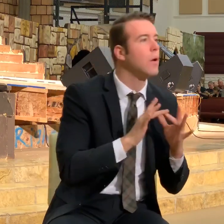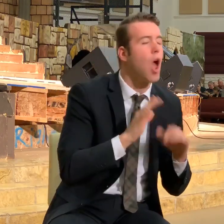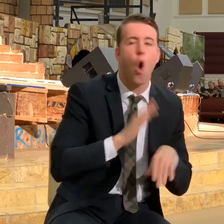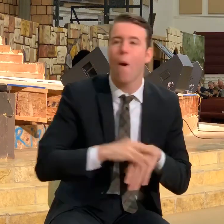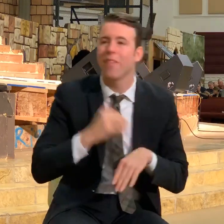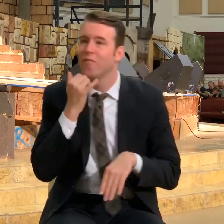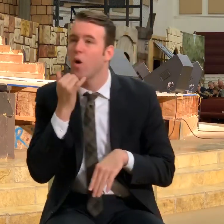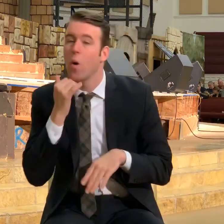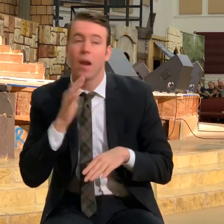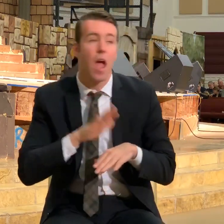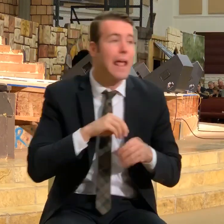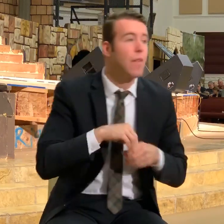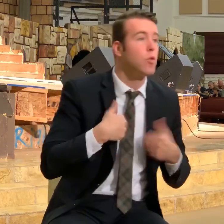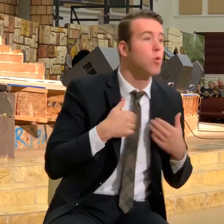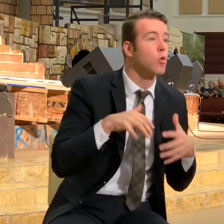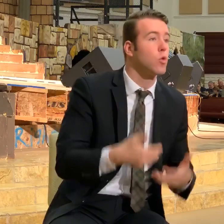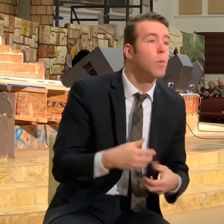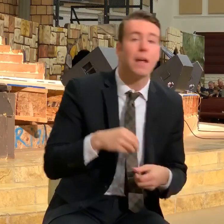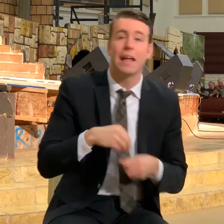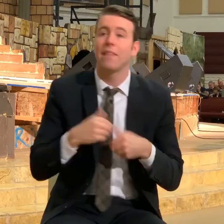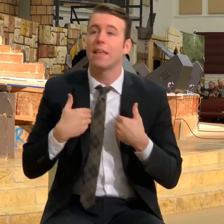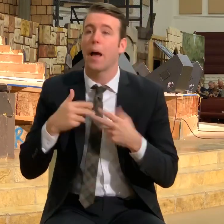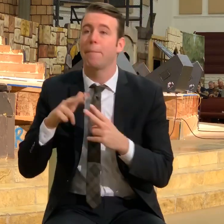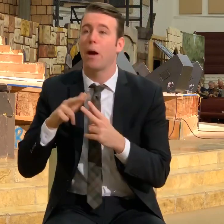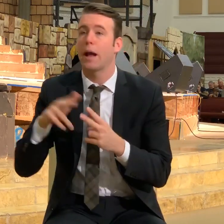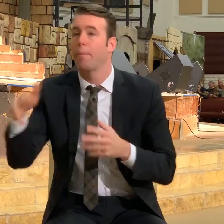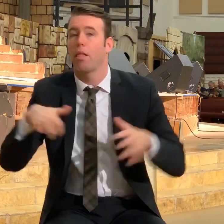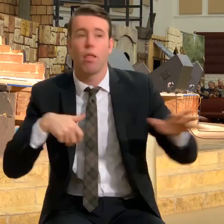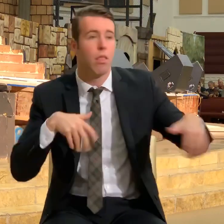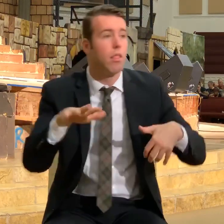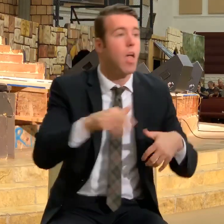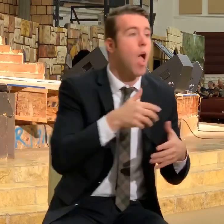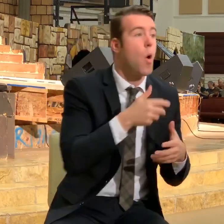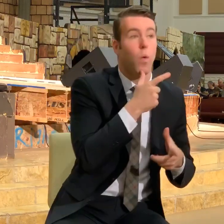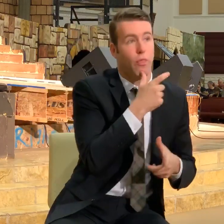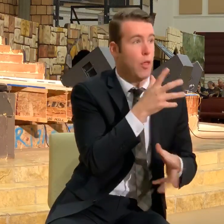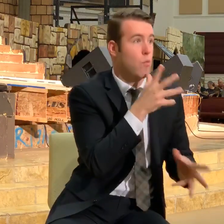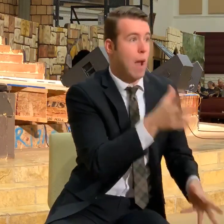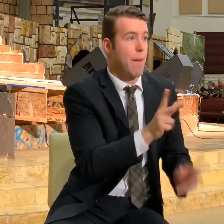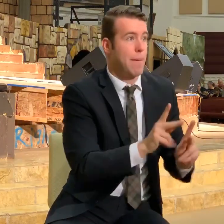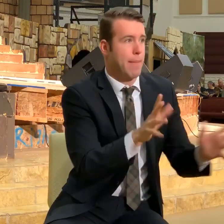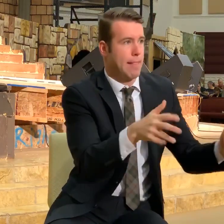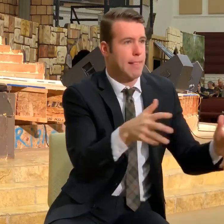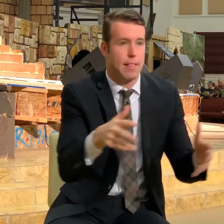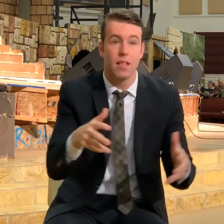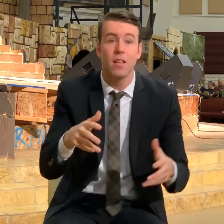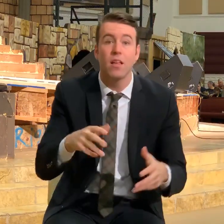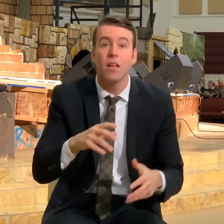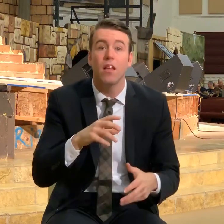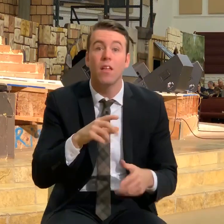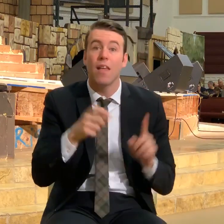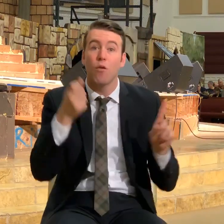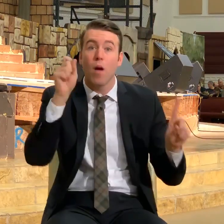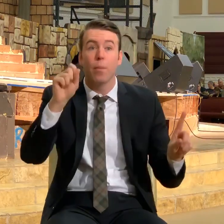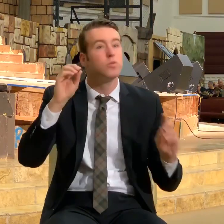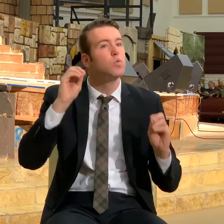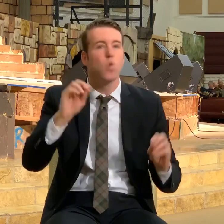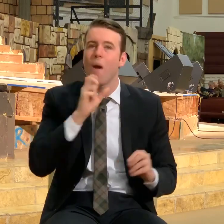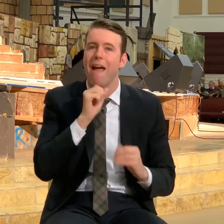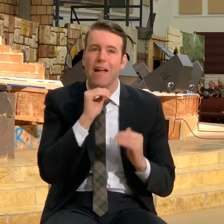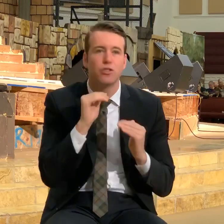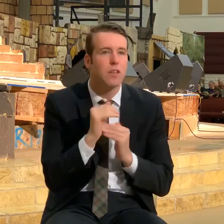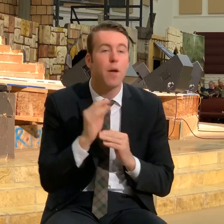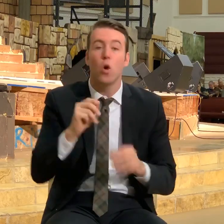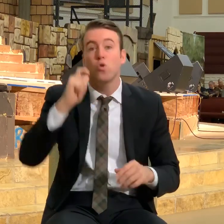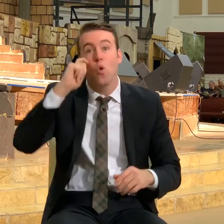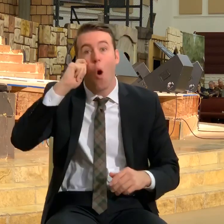phone, they'll find it in the youth group, they'll find it in the young married couples, they'll find it among the grandmas. It knows no age boundary, it knows no